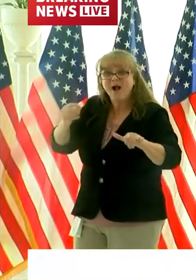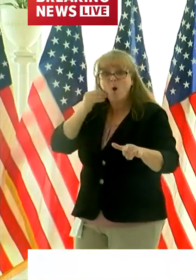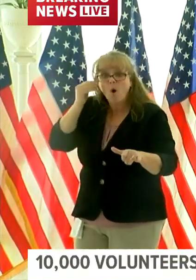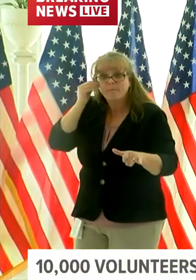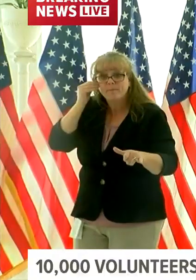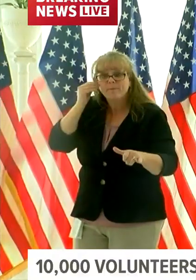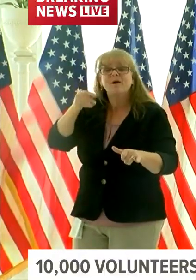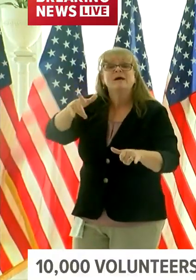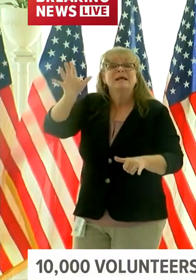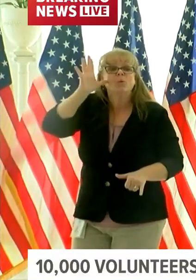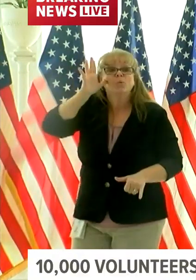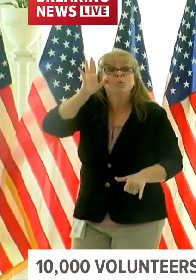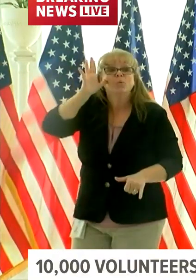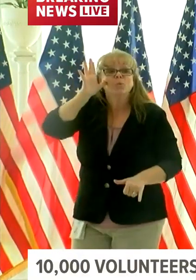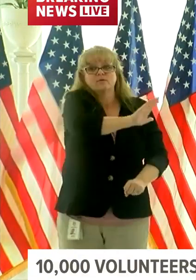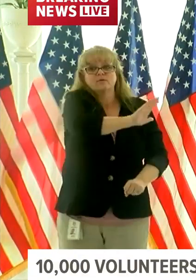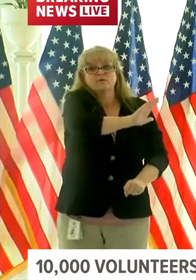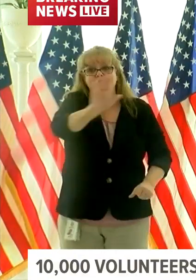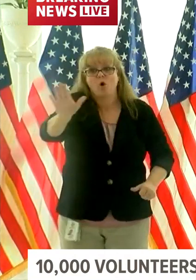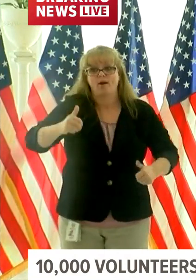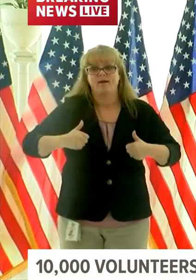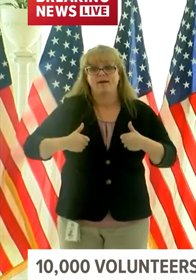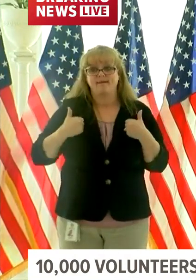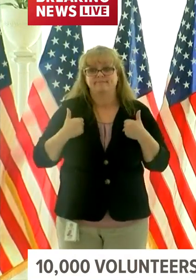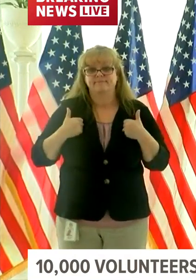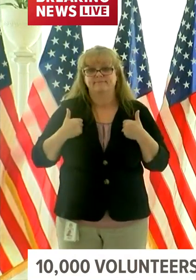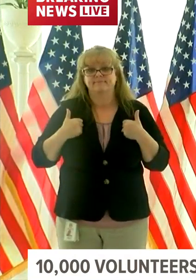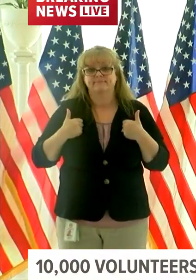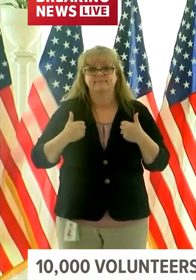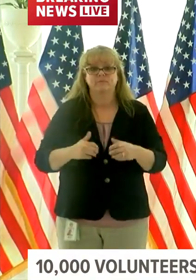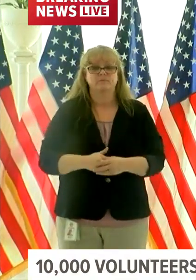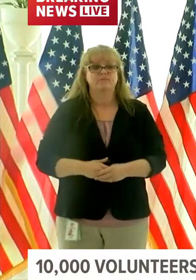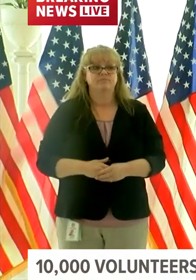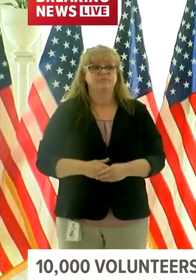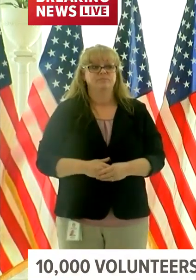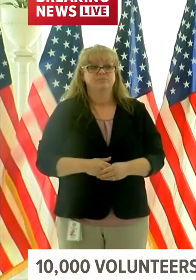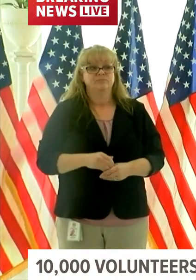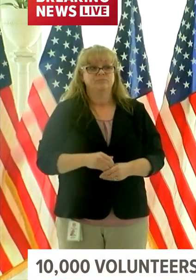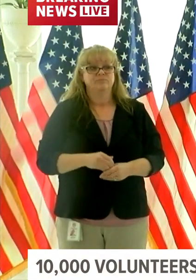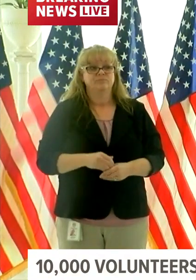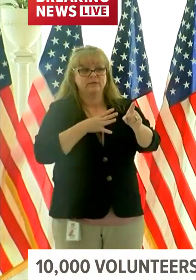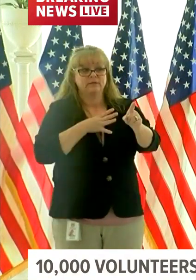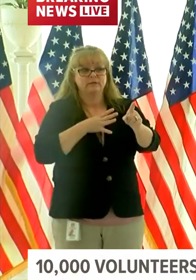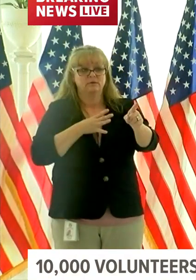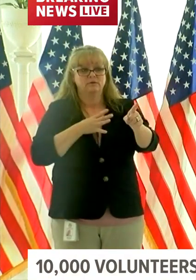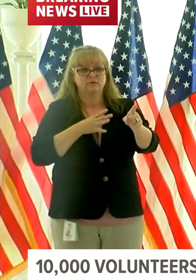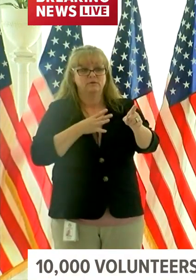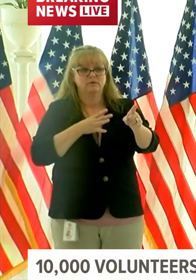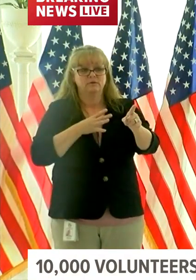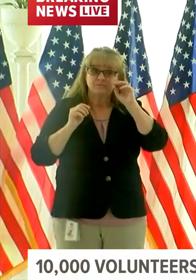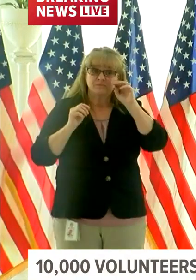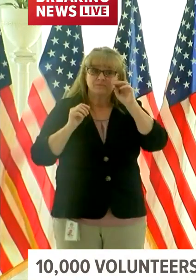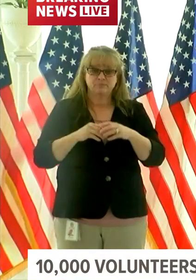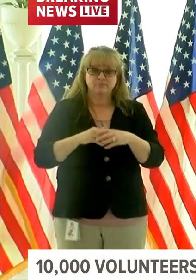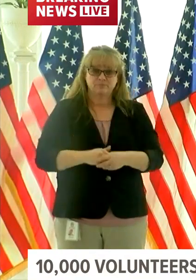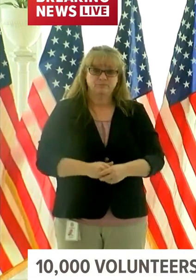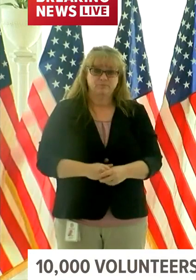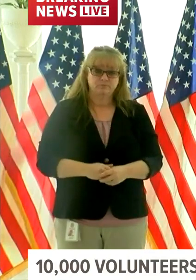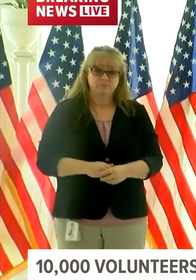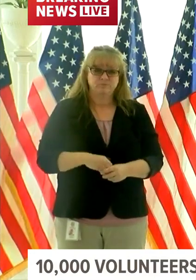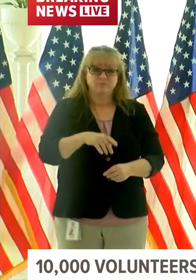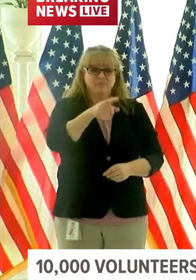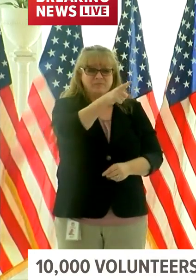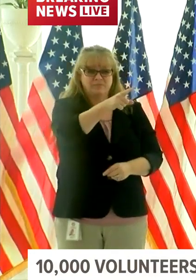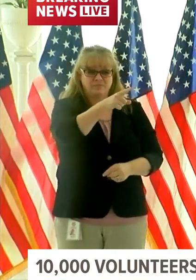talk about your conversation? Can you hear me okay? Yes, thank you for taking precautions. Can you talk about your conversations with the White House in the